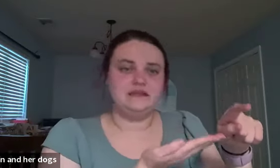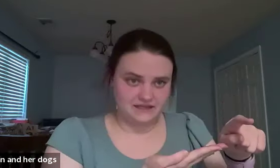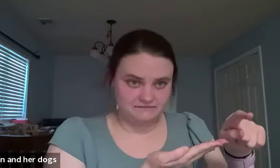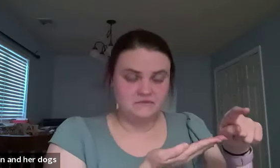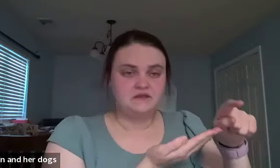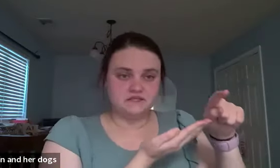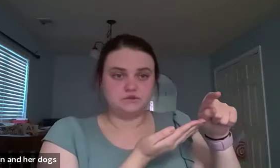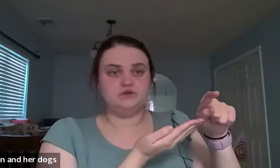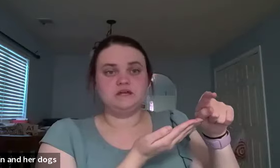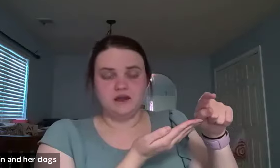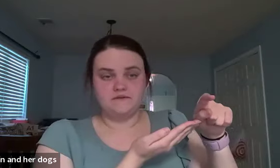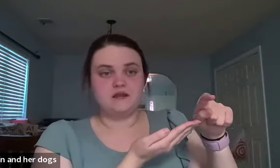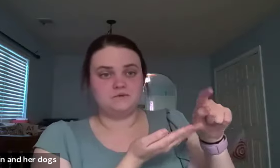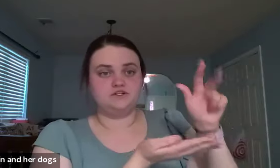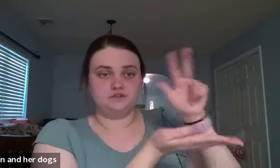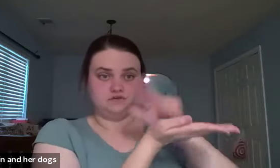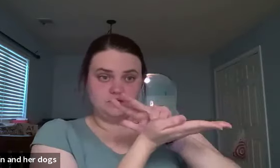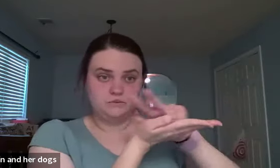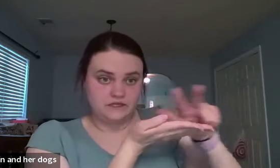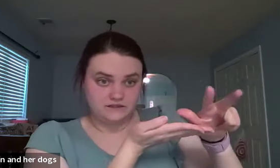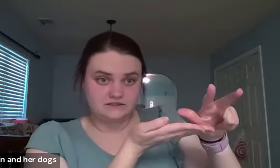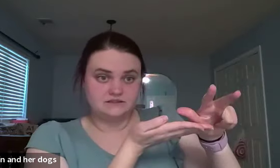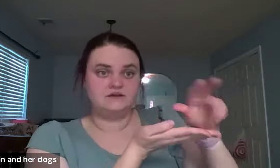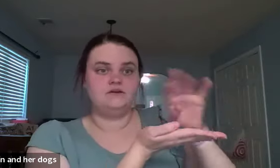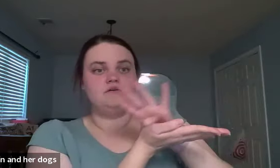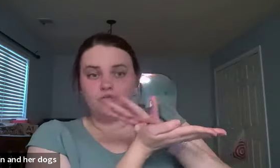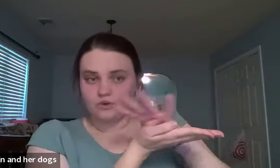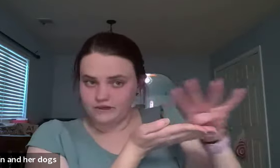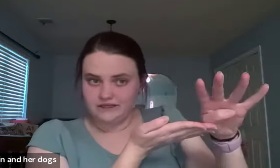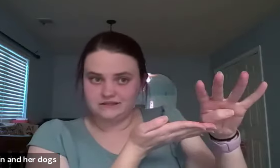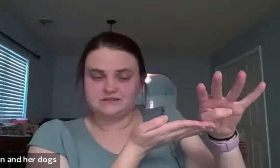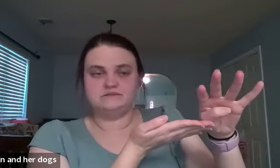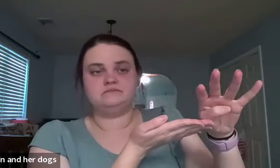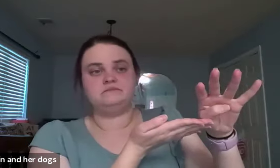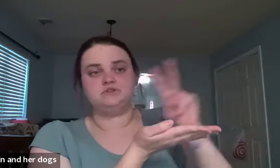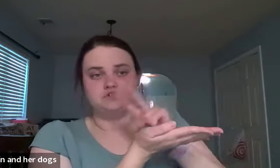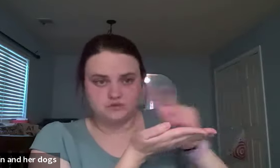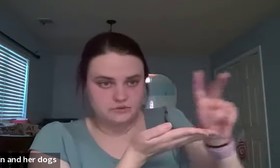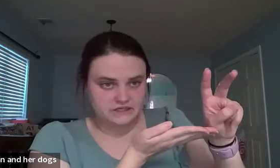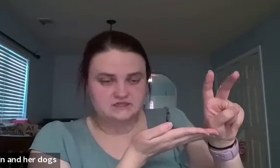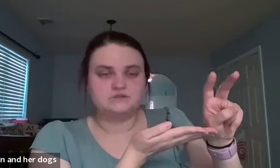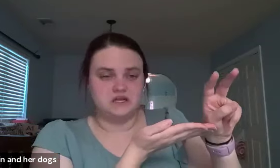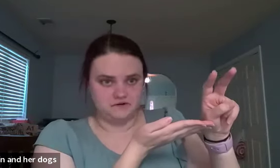And again, this one you can add that number to. So 3 weeks, 4 weeks, 2 weeks,